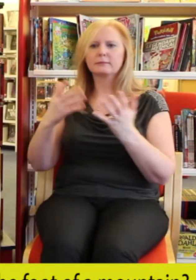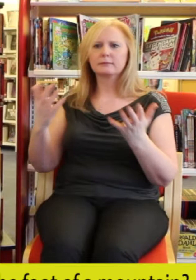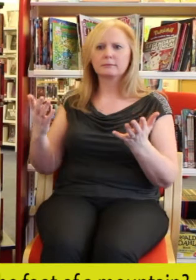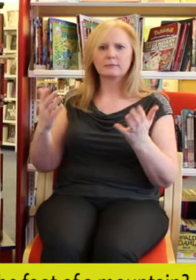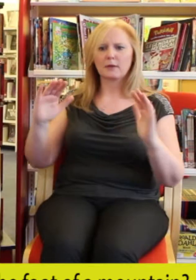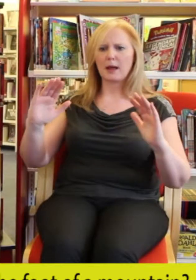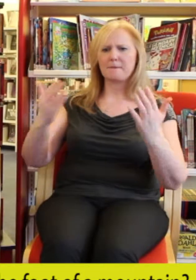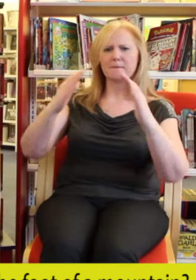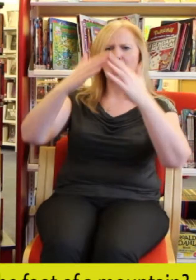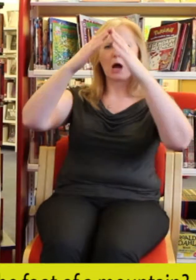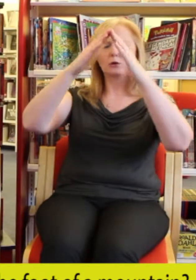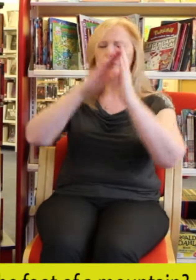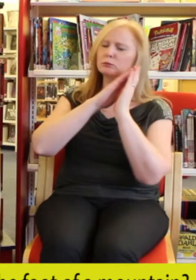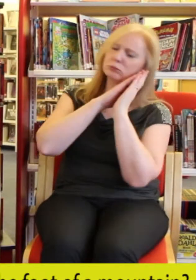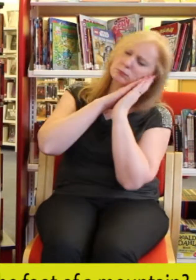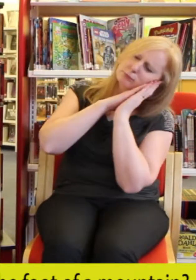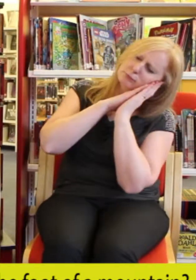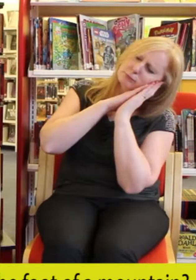the foot of a mountain?